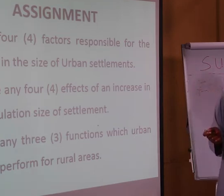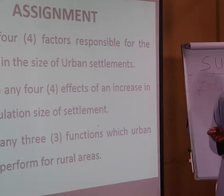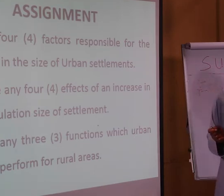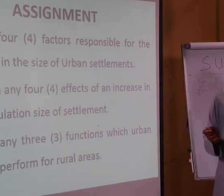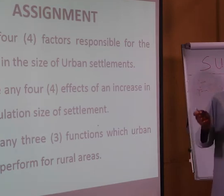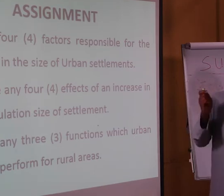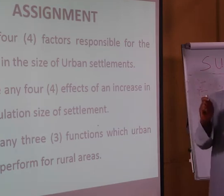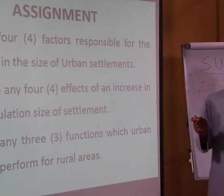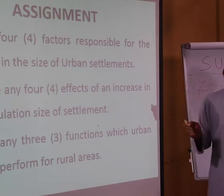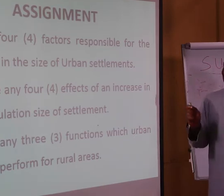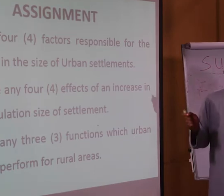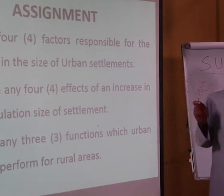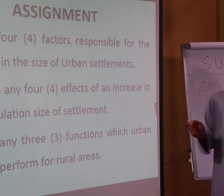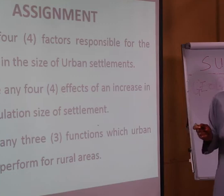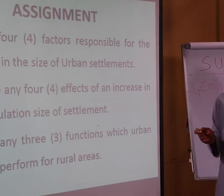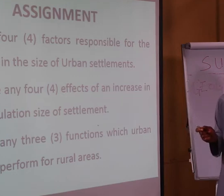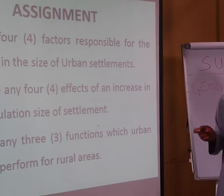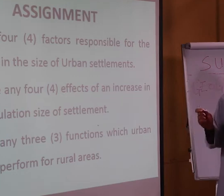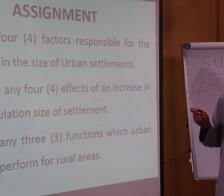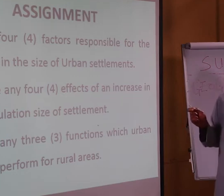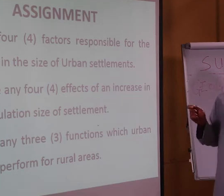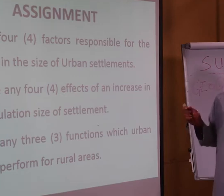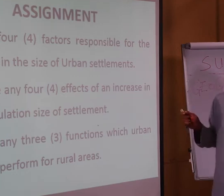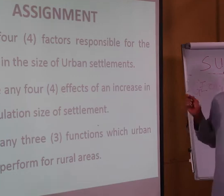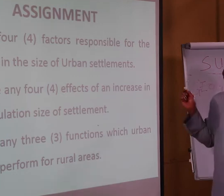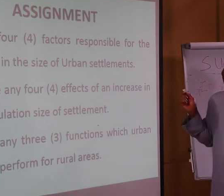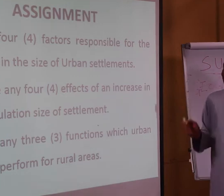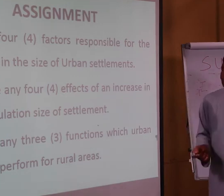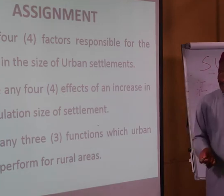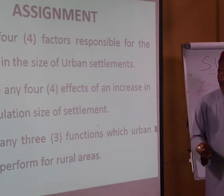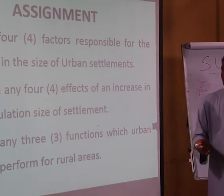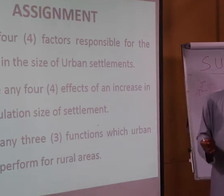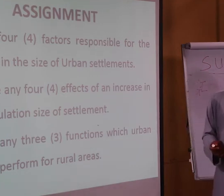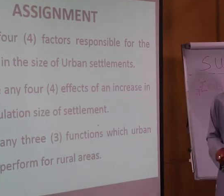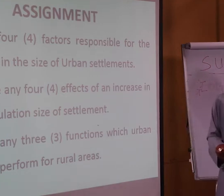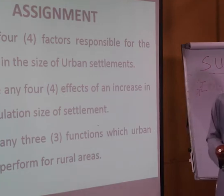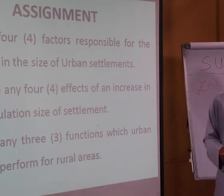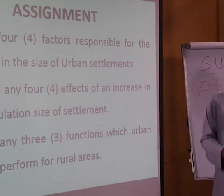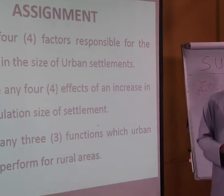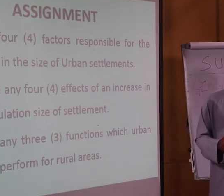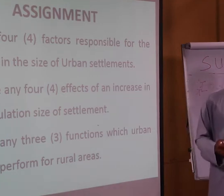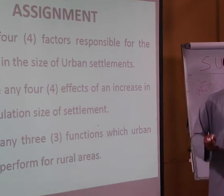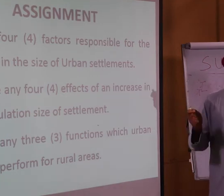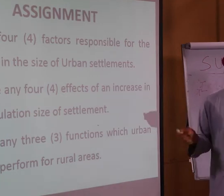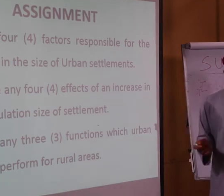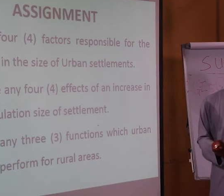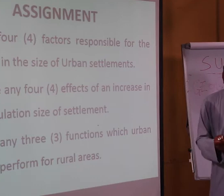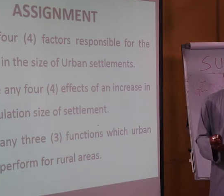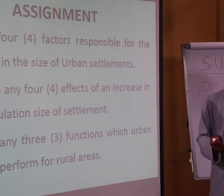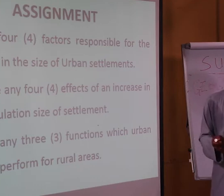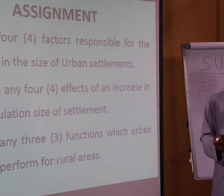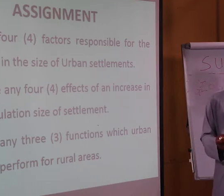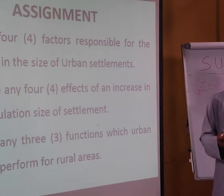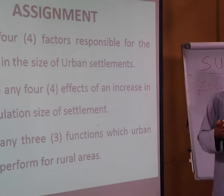Number 2, describe any 4 effects of an increase in the population size of settlement.